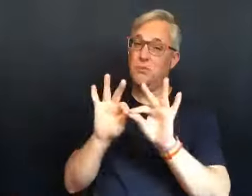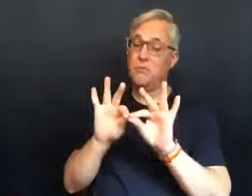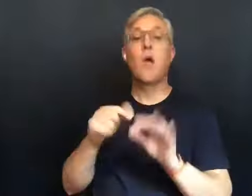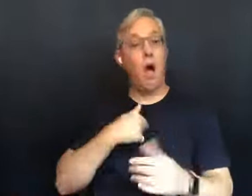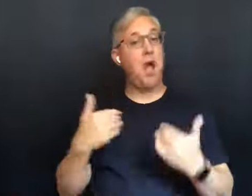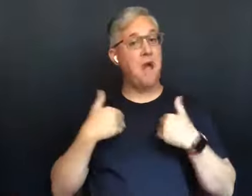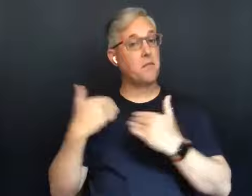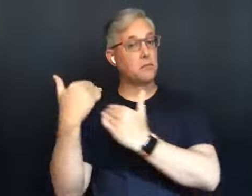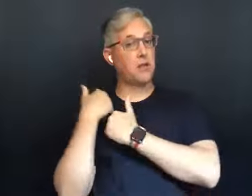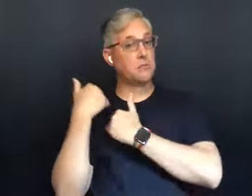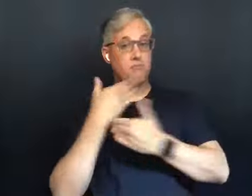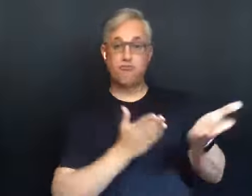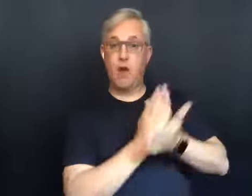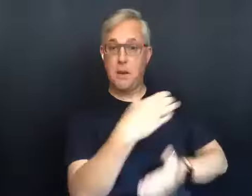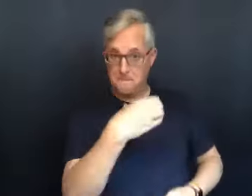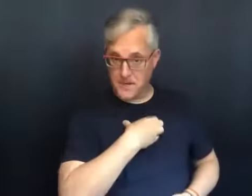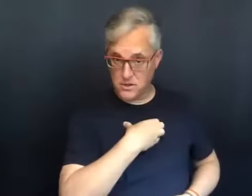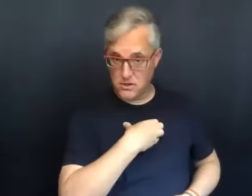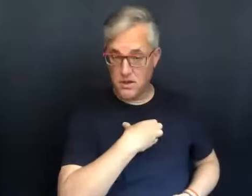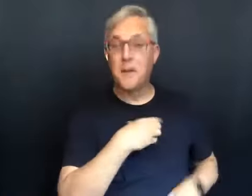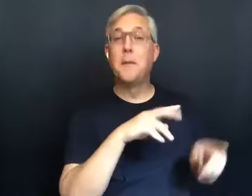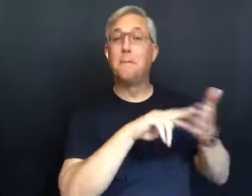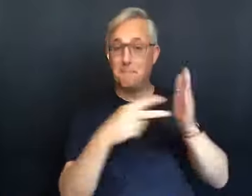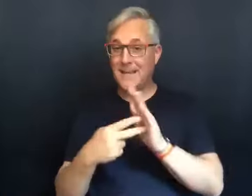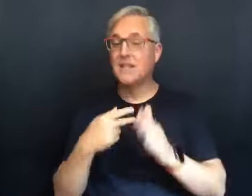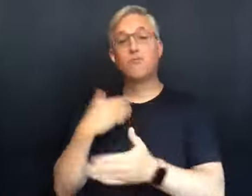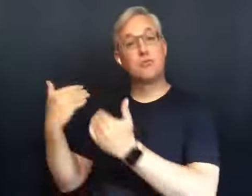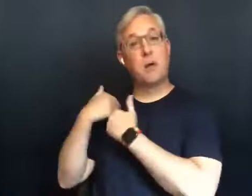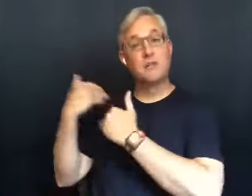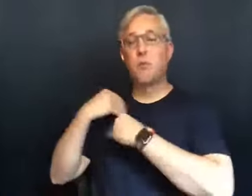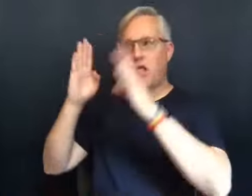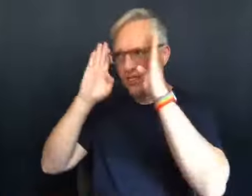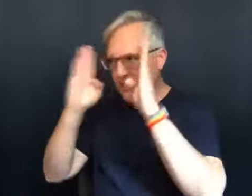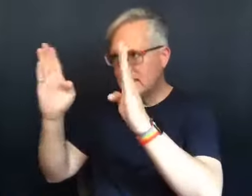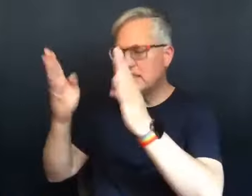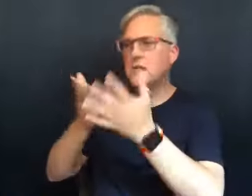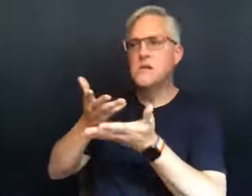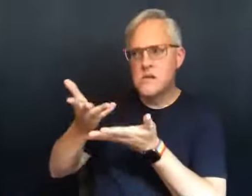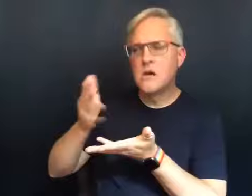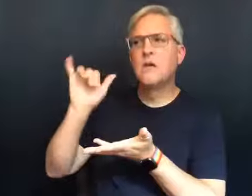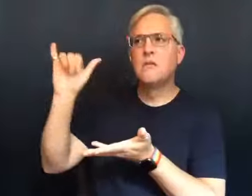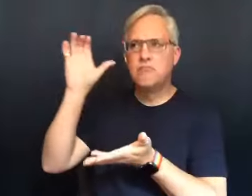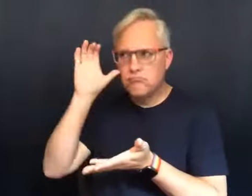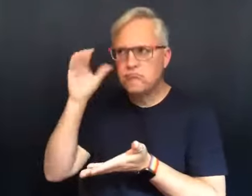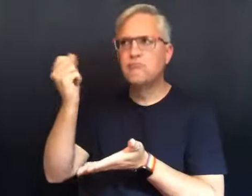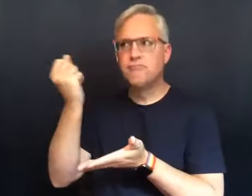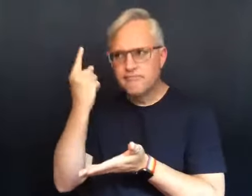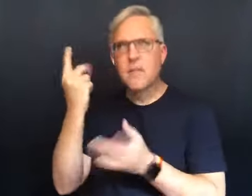thing. So I have a responsibility regarding the right of appeal. I have that responsibility to listen to you,